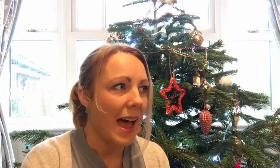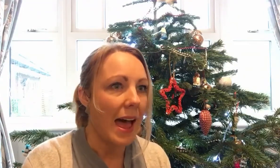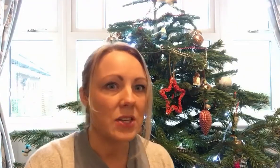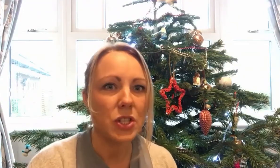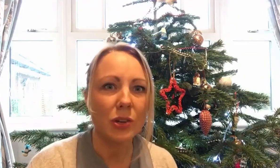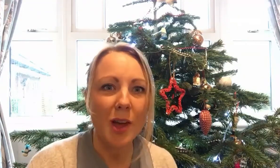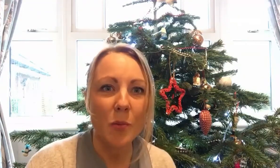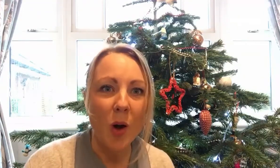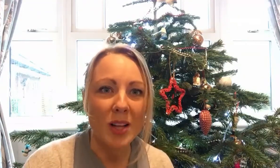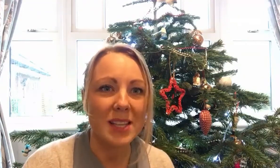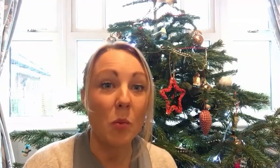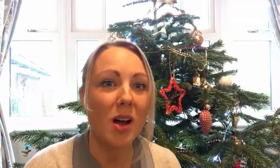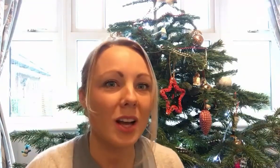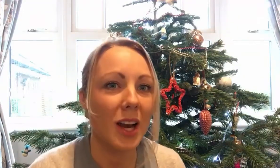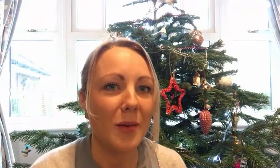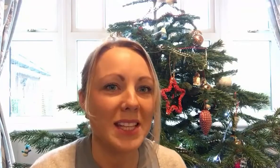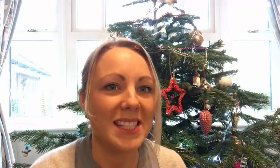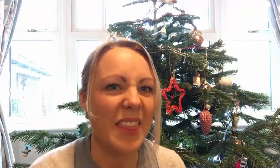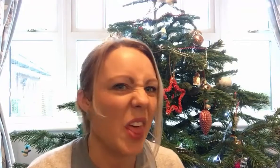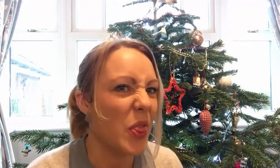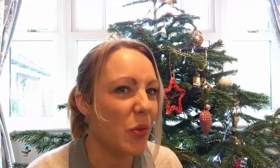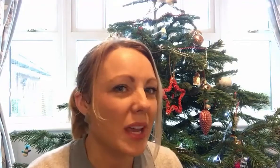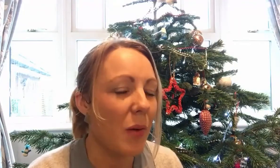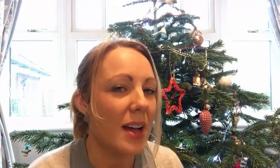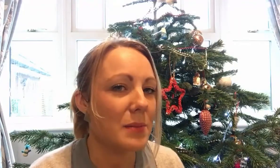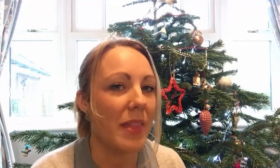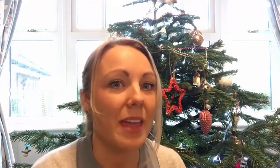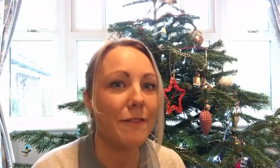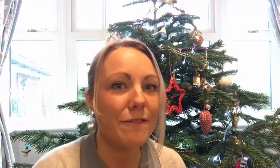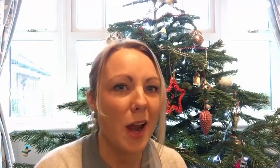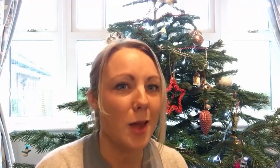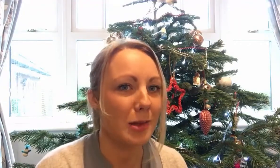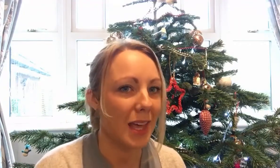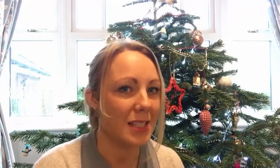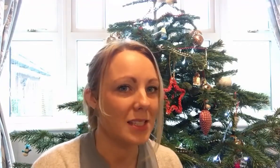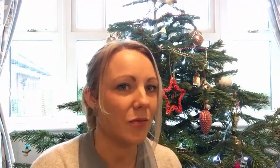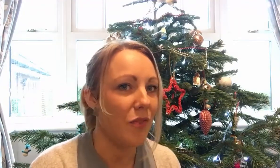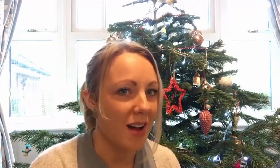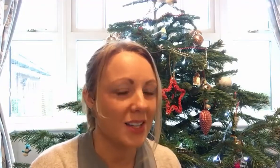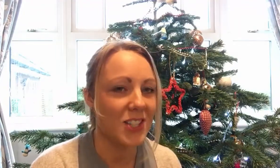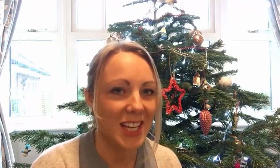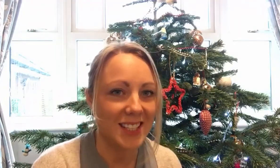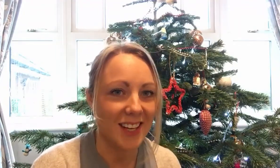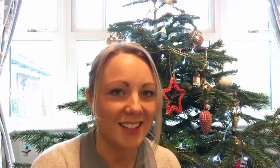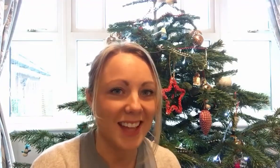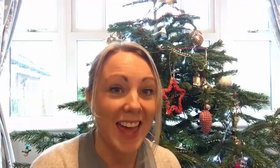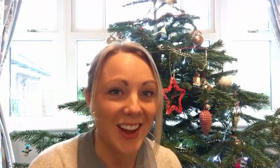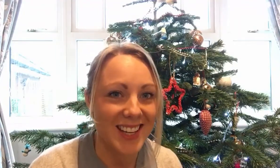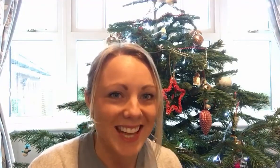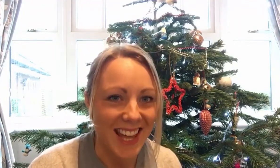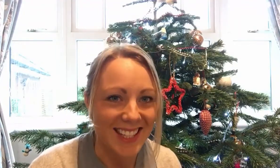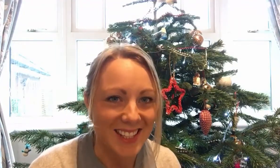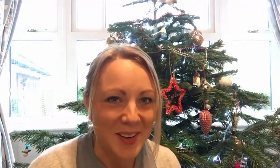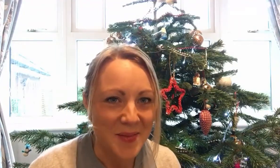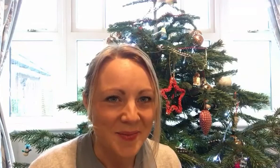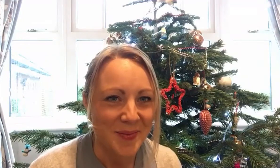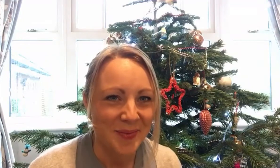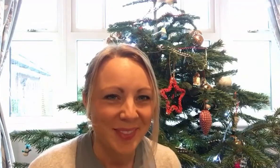And do you know what? One clue is that the three wise men, they followed this to find Jesus. Any ideas?